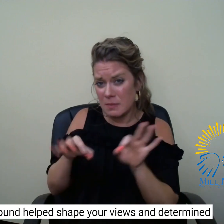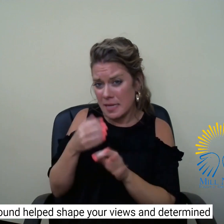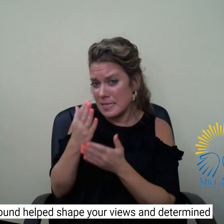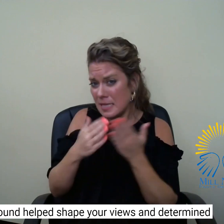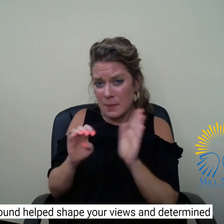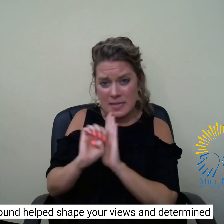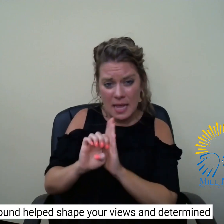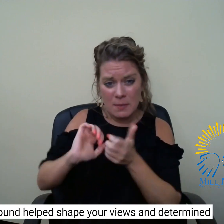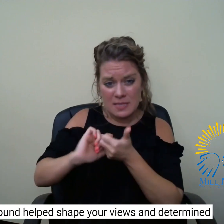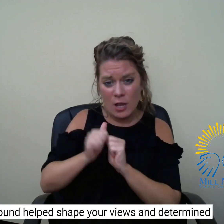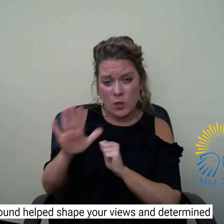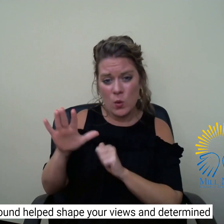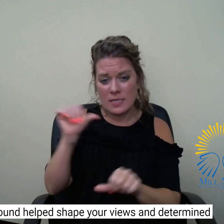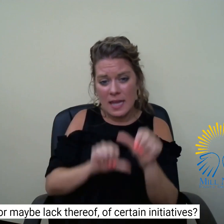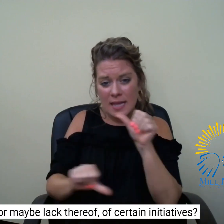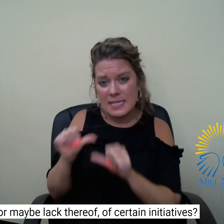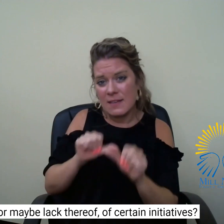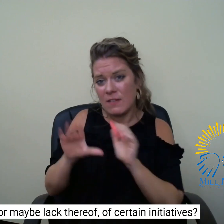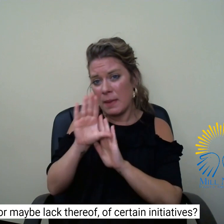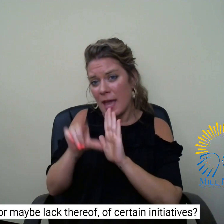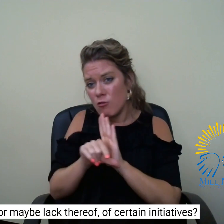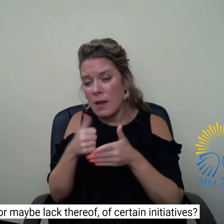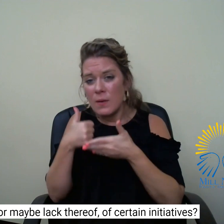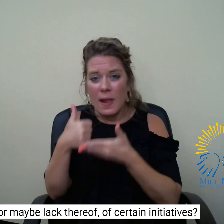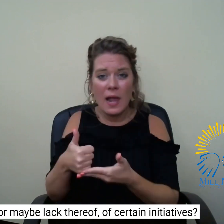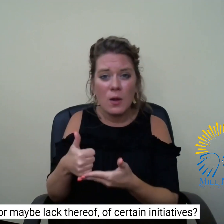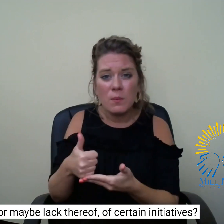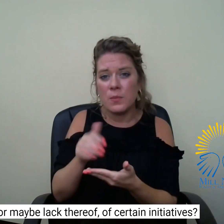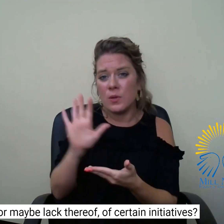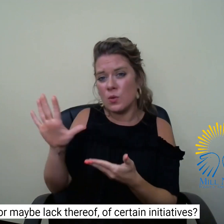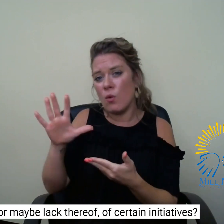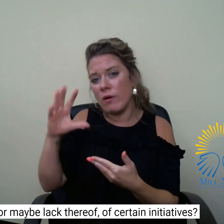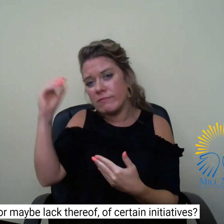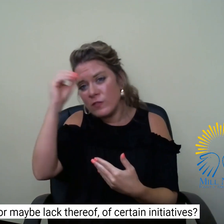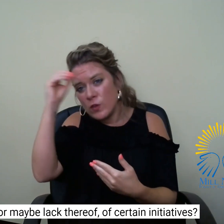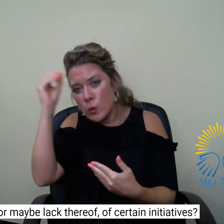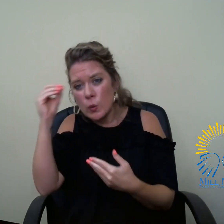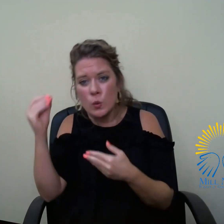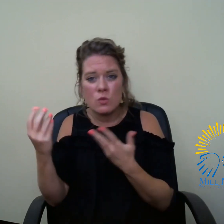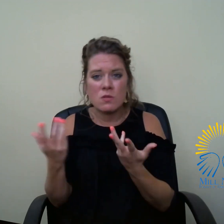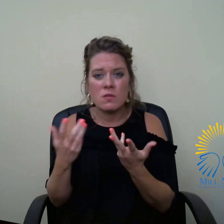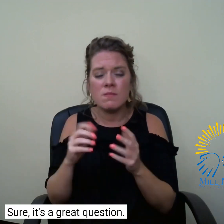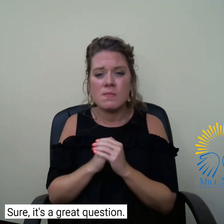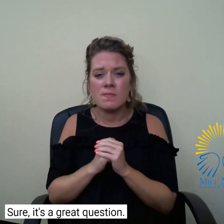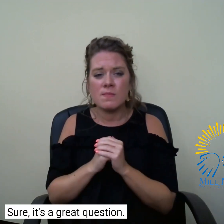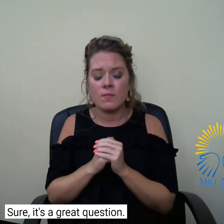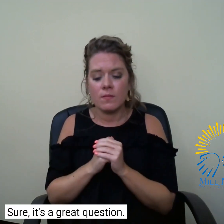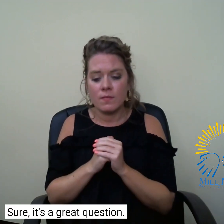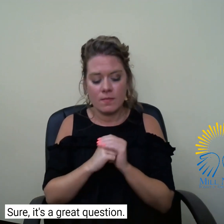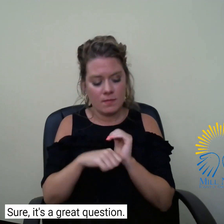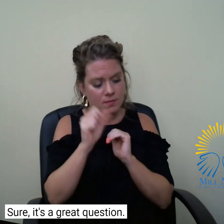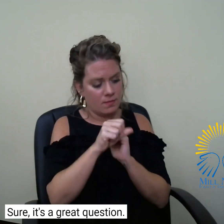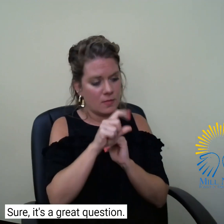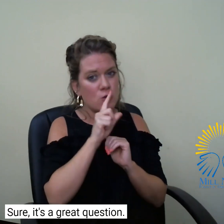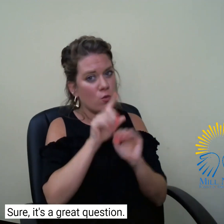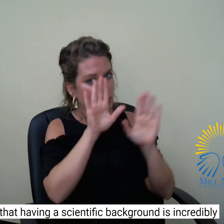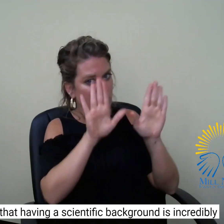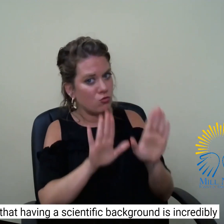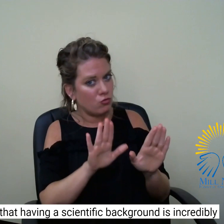helped shape your views and determined your support or maybe lack thereof of certain initiatives? Sure, it's a great question, and actually